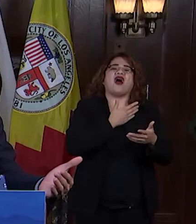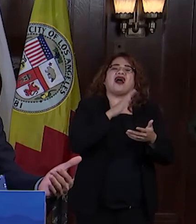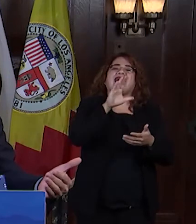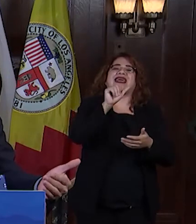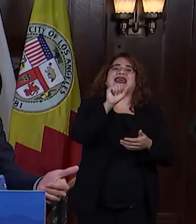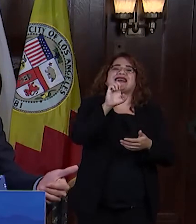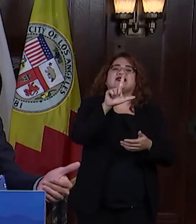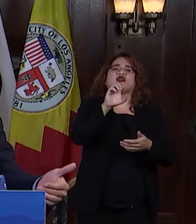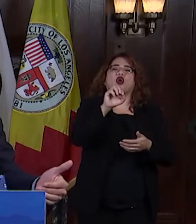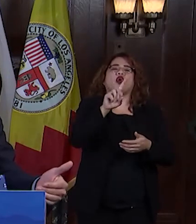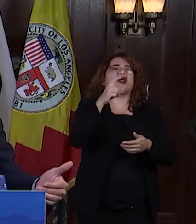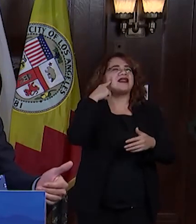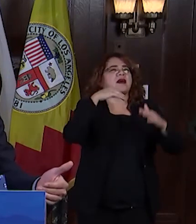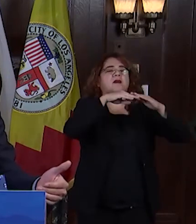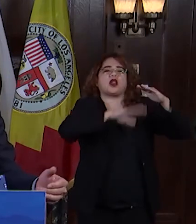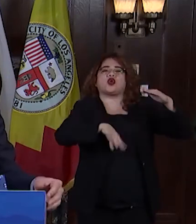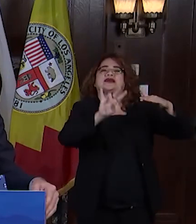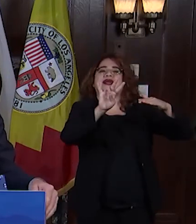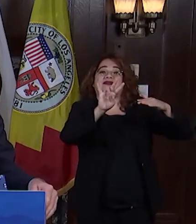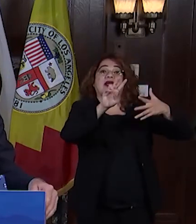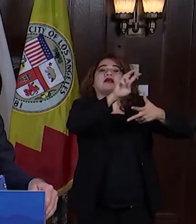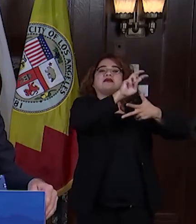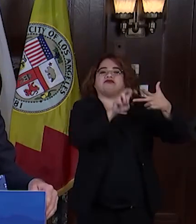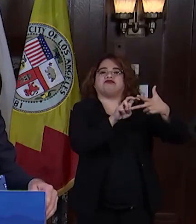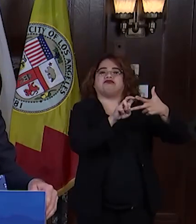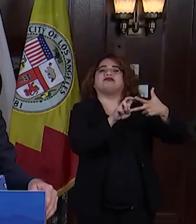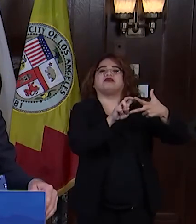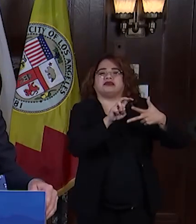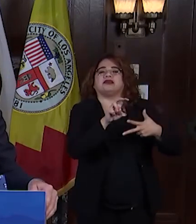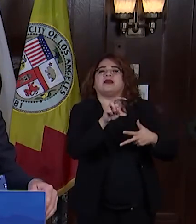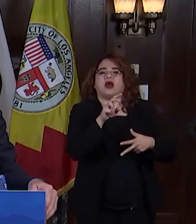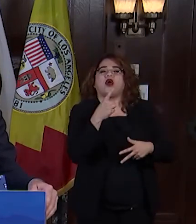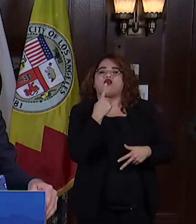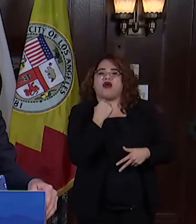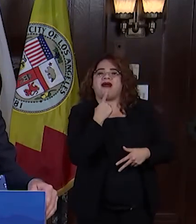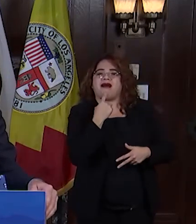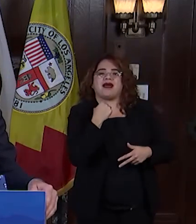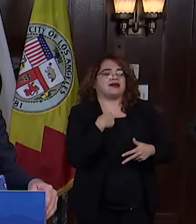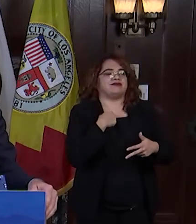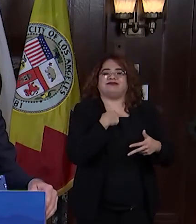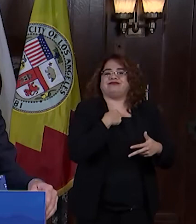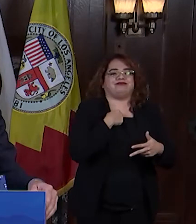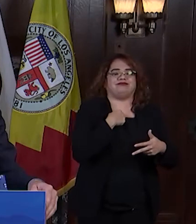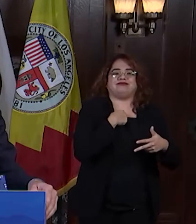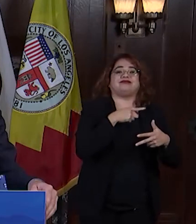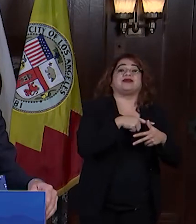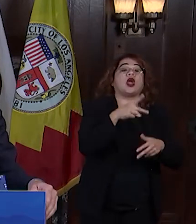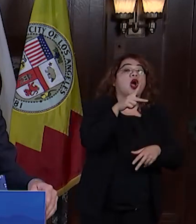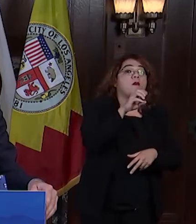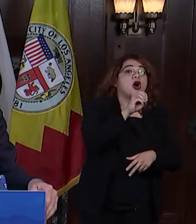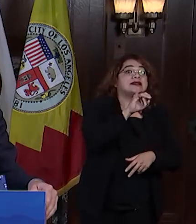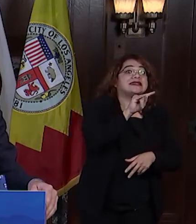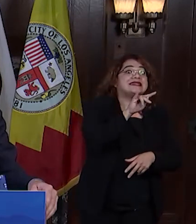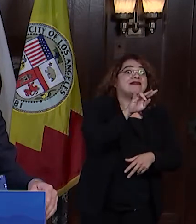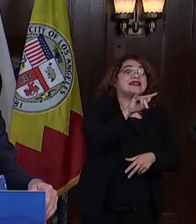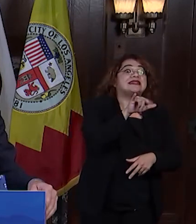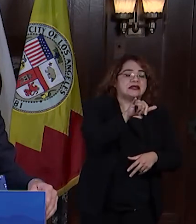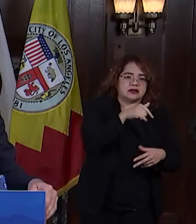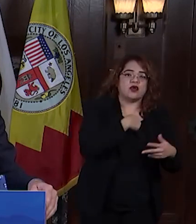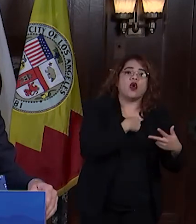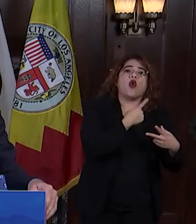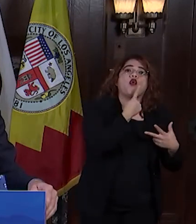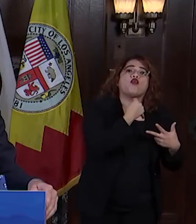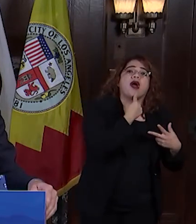and it needs to be at 7 or below to go to the next tier, we stay in purple. But for the 2 positivity measures, we're actually red